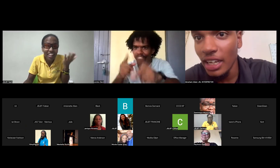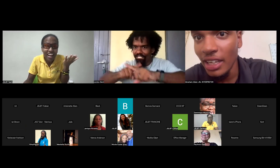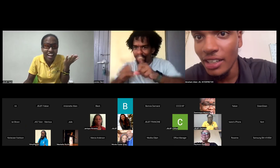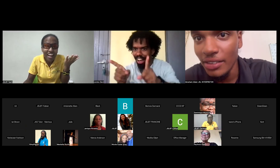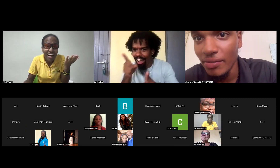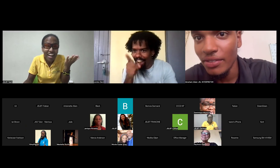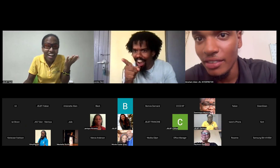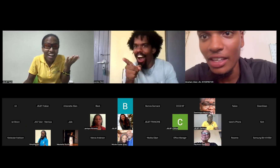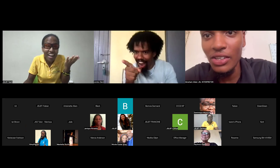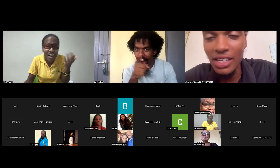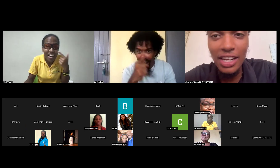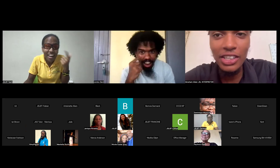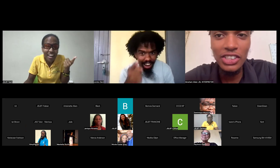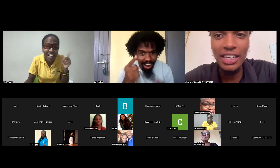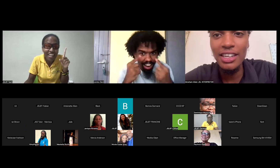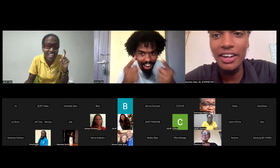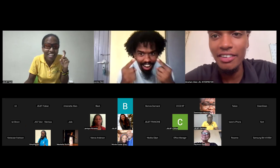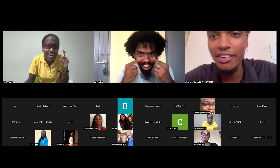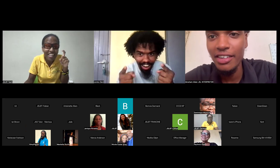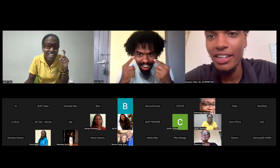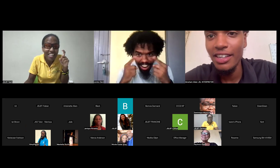sign. Did you see any country sign there?